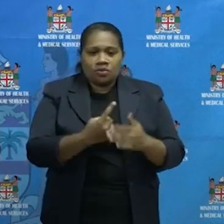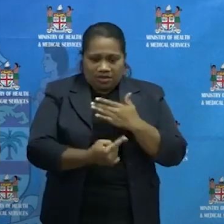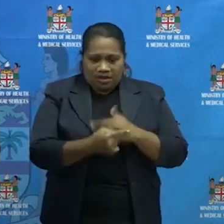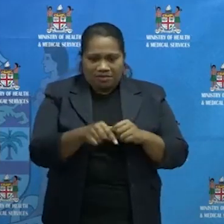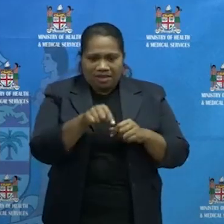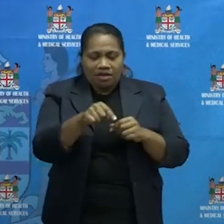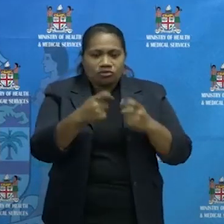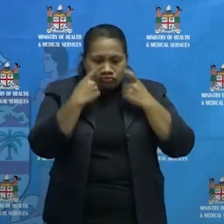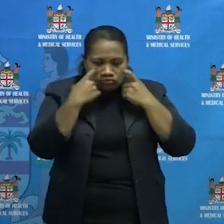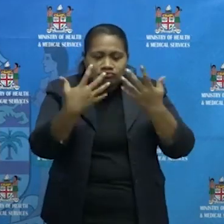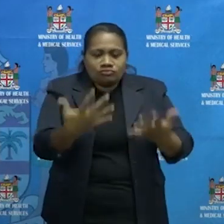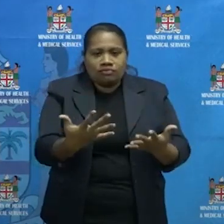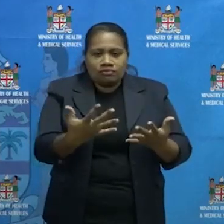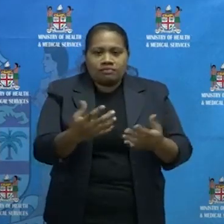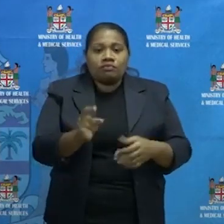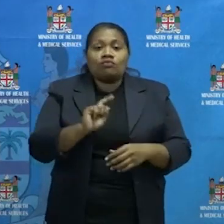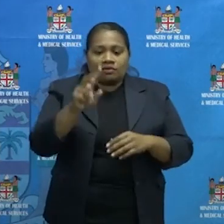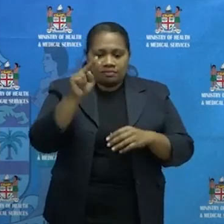public.